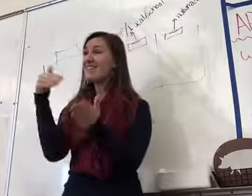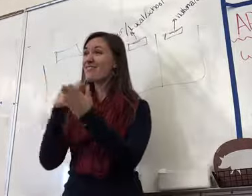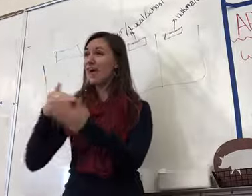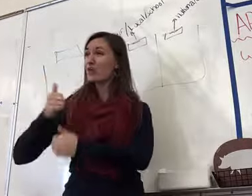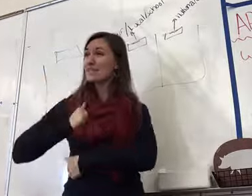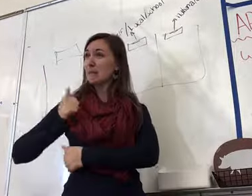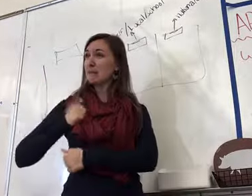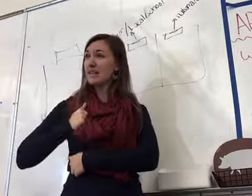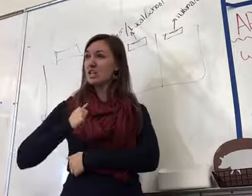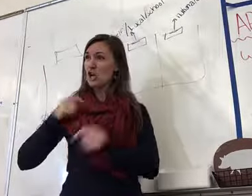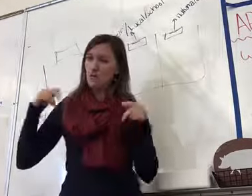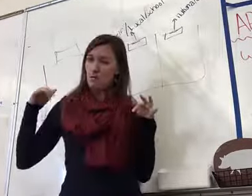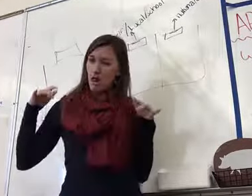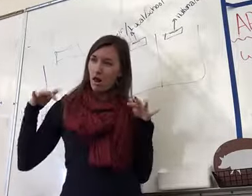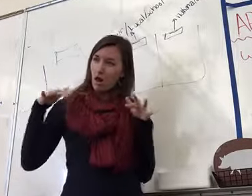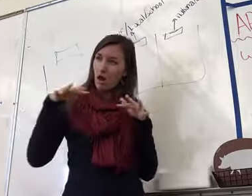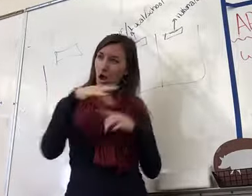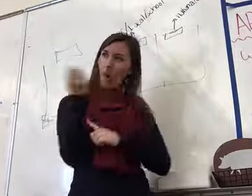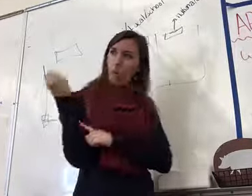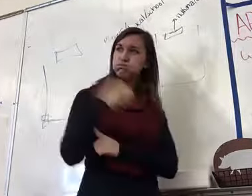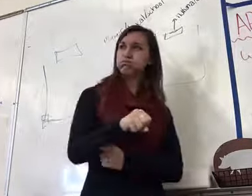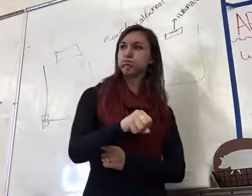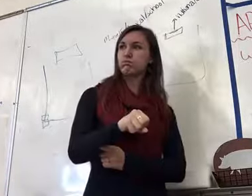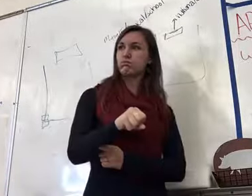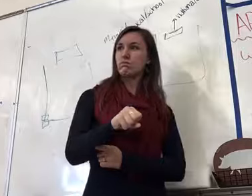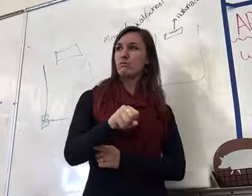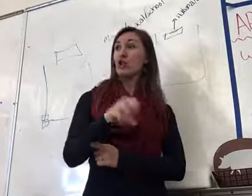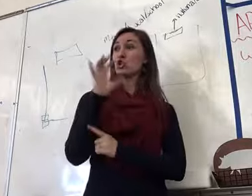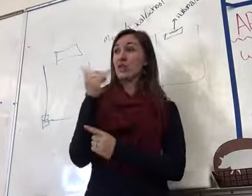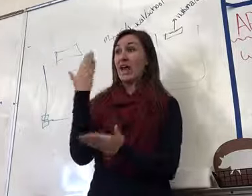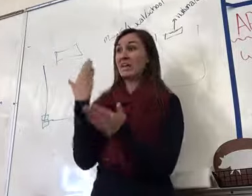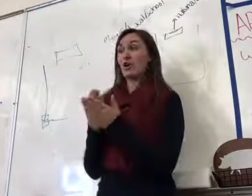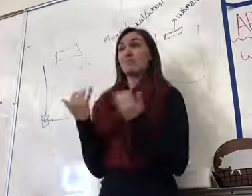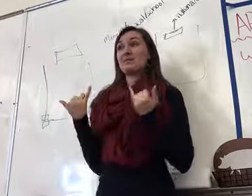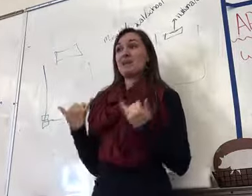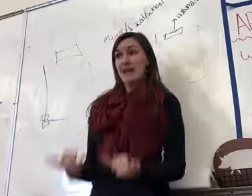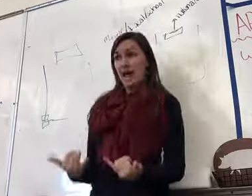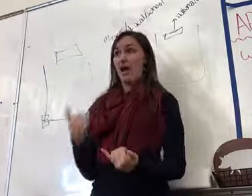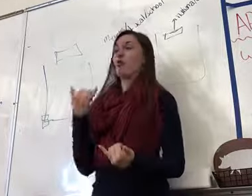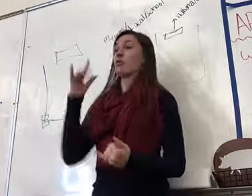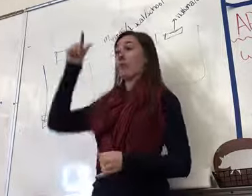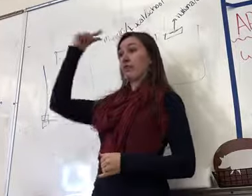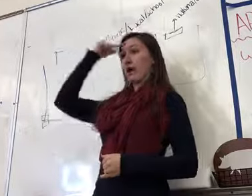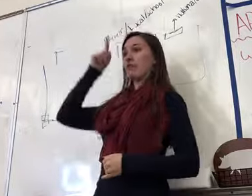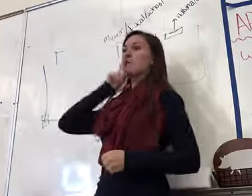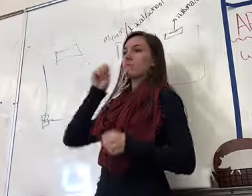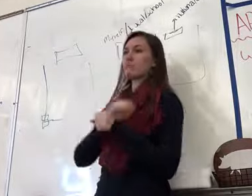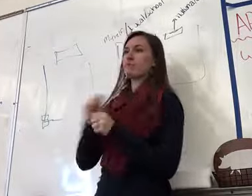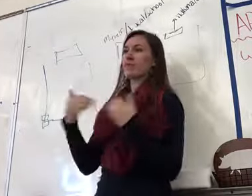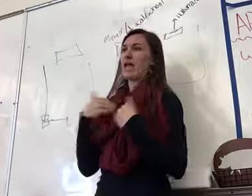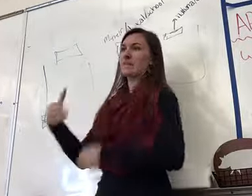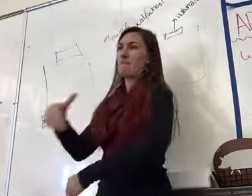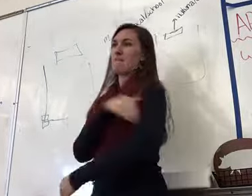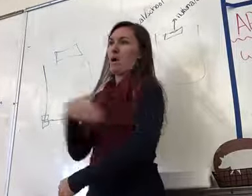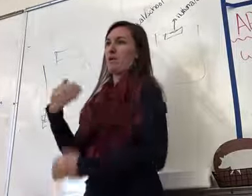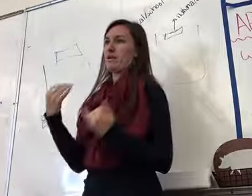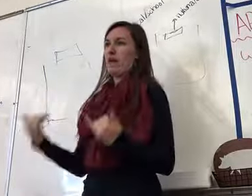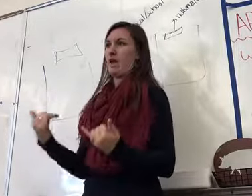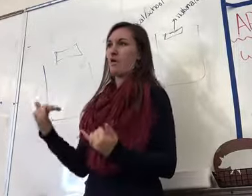that is it confirms that the American government has power. The president has power to control you as a person. As in, you can't